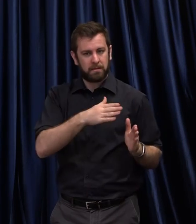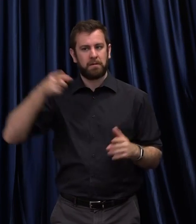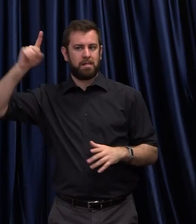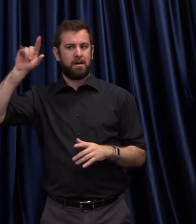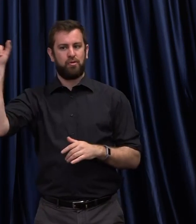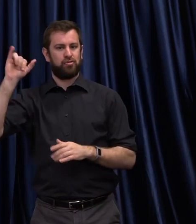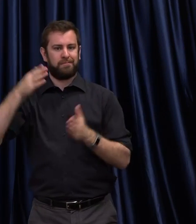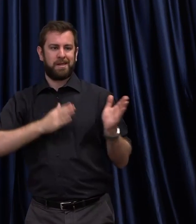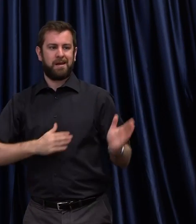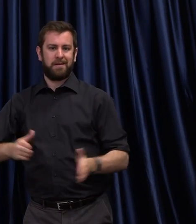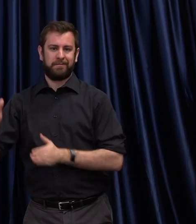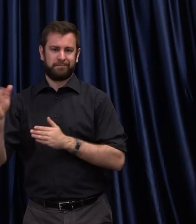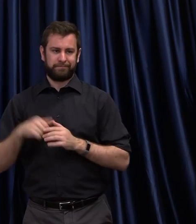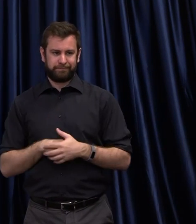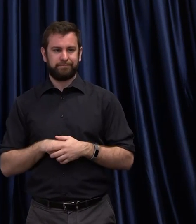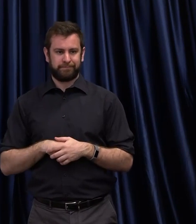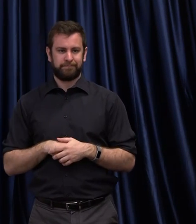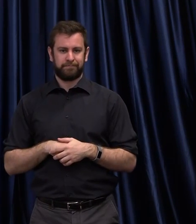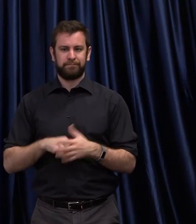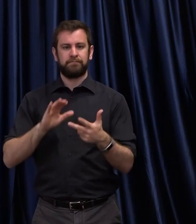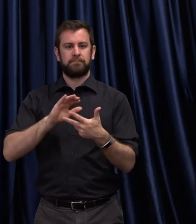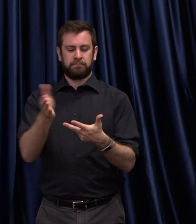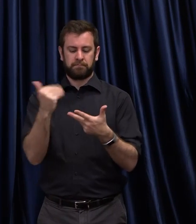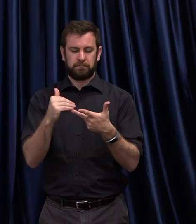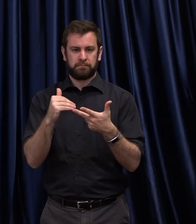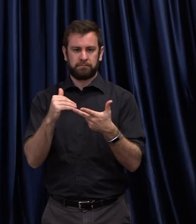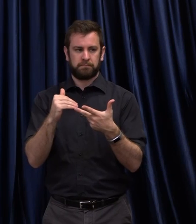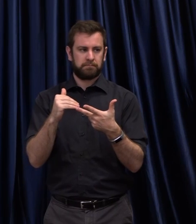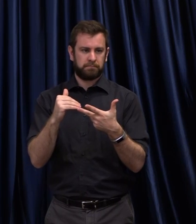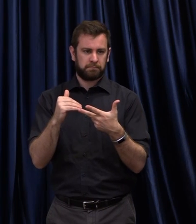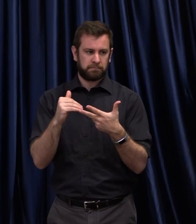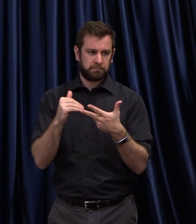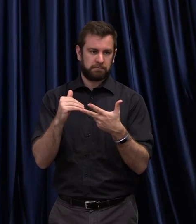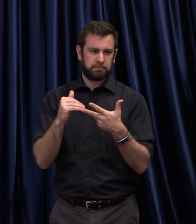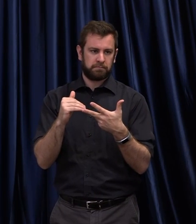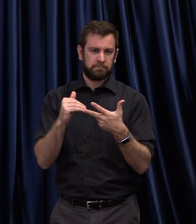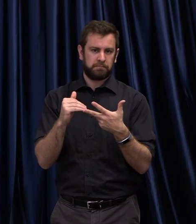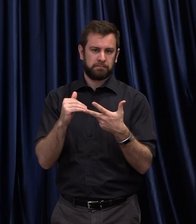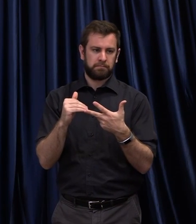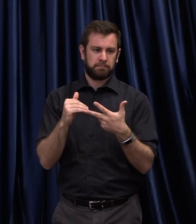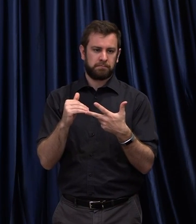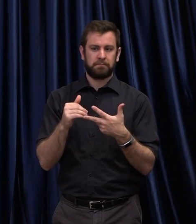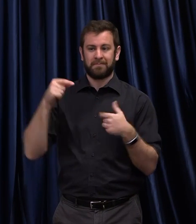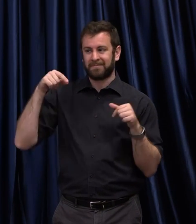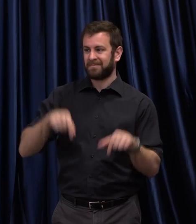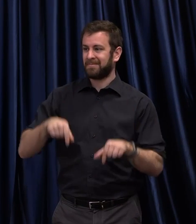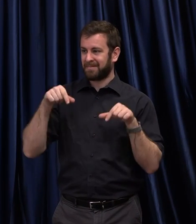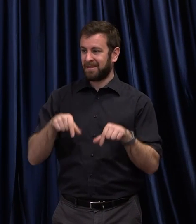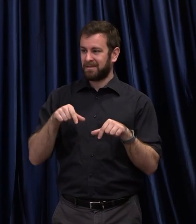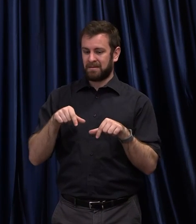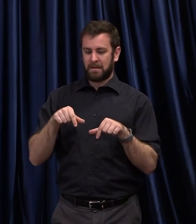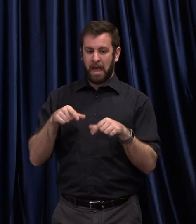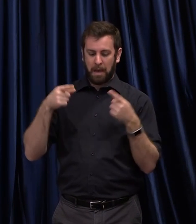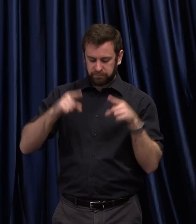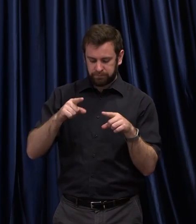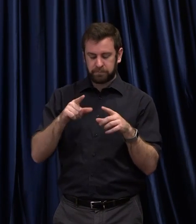The third point, husnul hidayah. That this furqan, the ability to see,